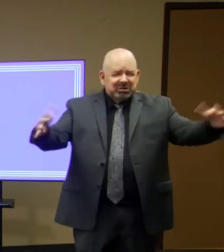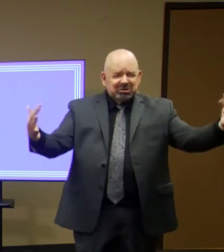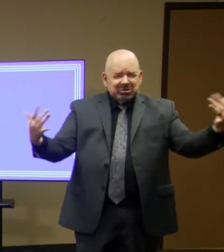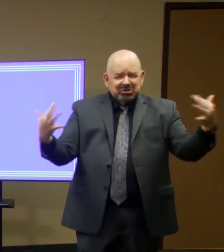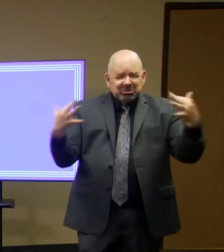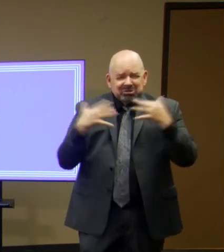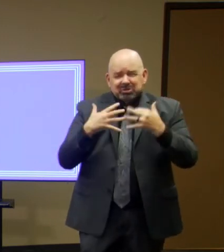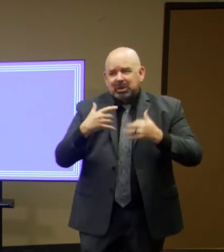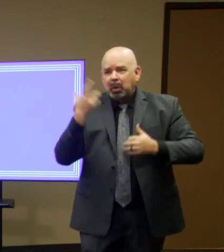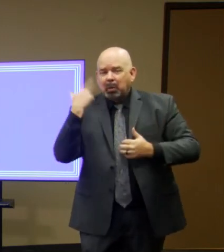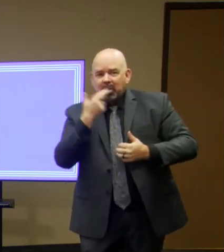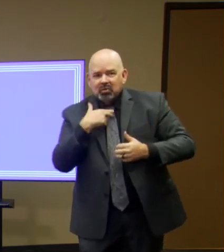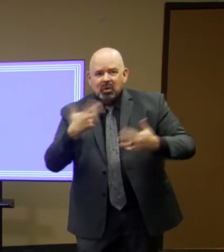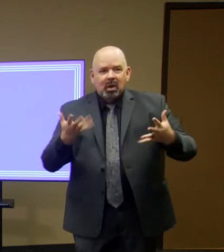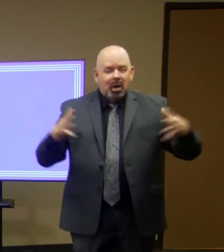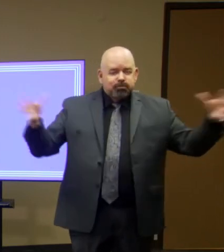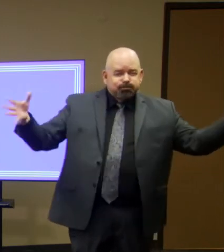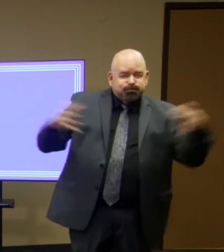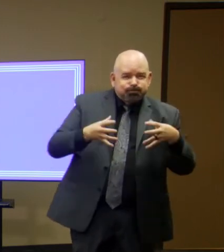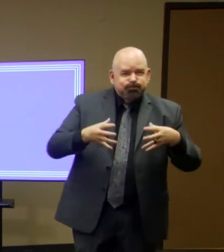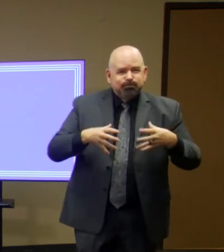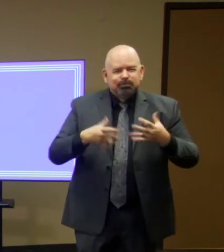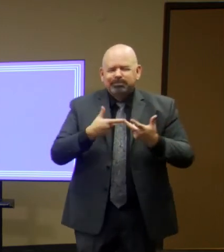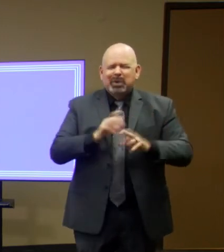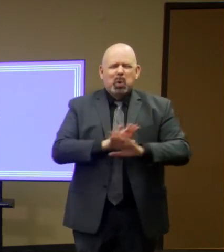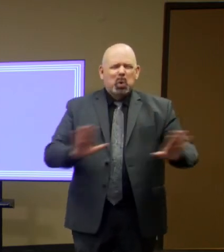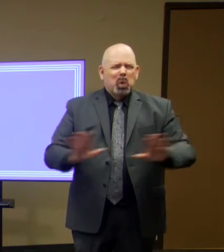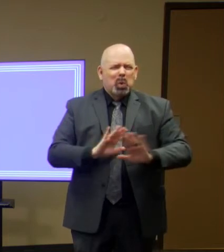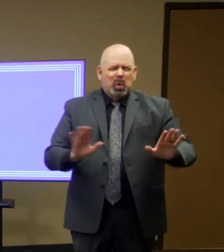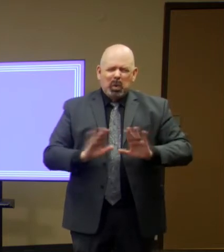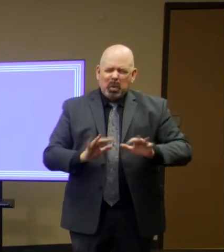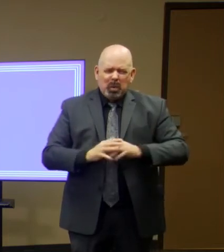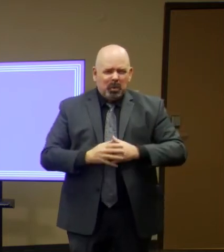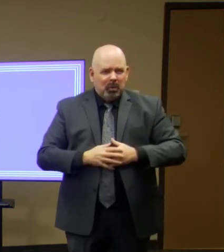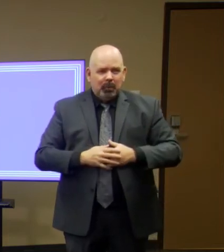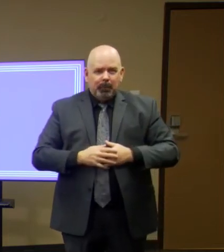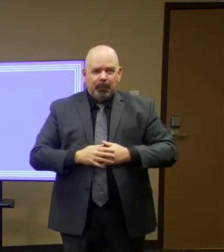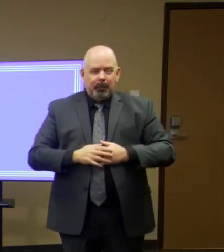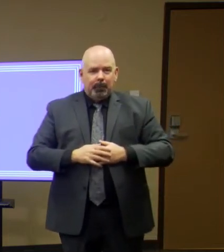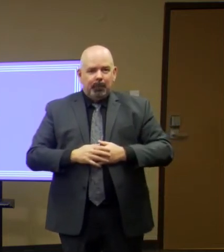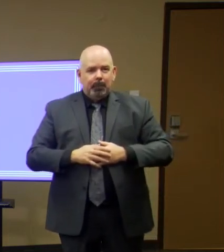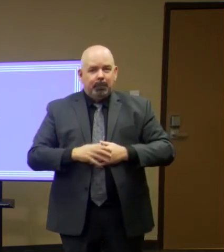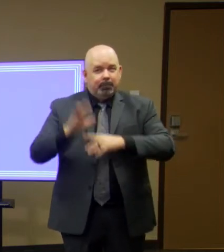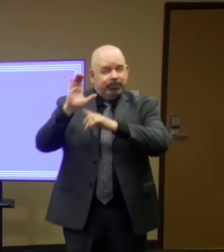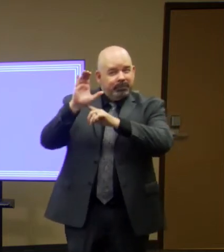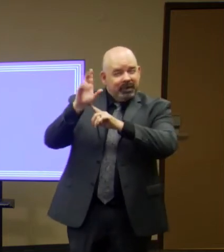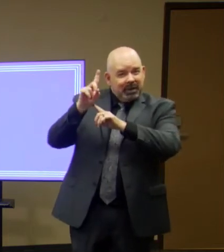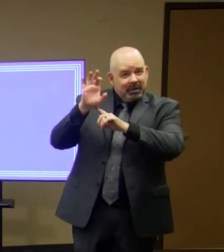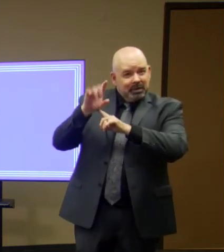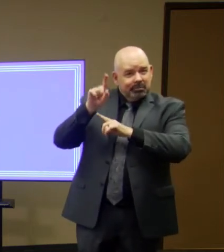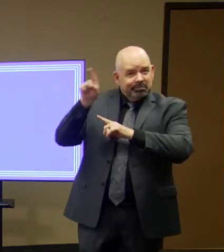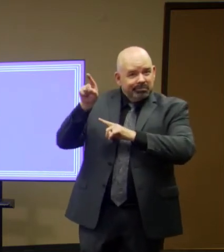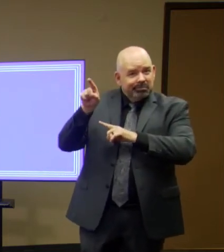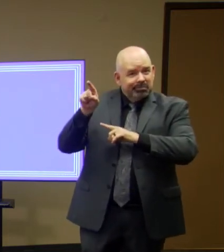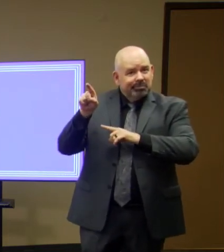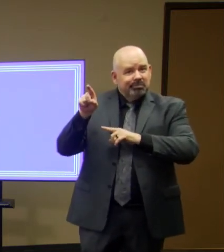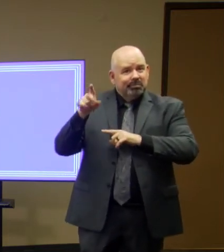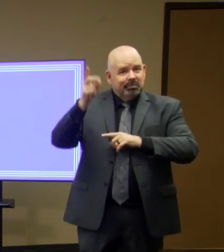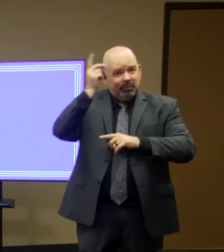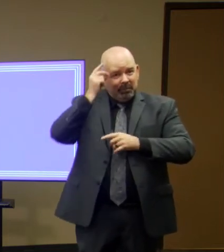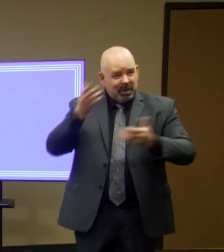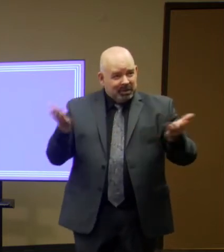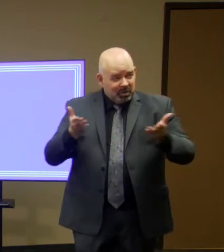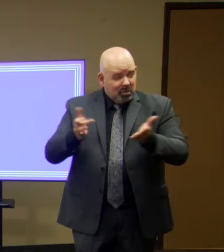Rather, they are strongly urging that we celebrate Thanksgiving with just the folks that we live